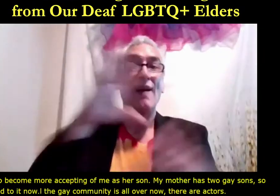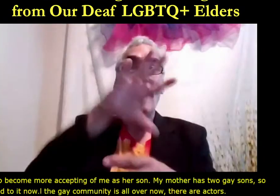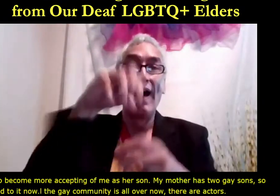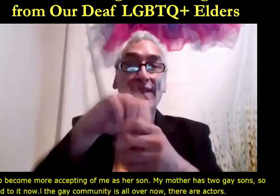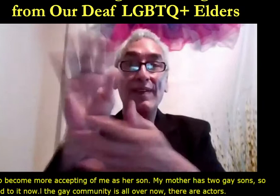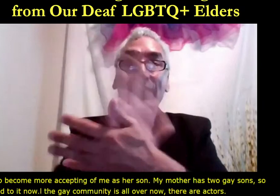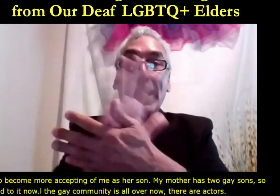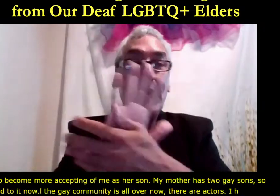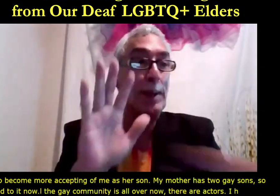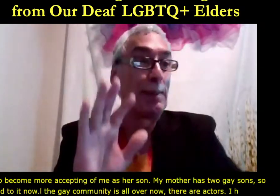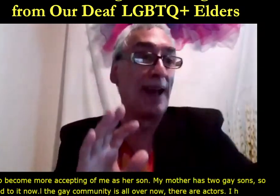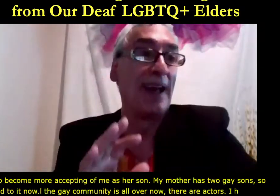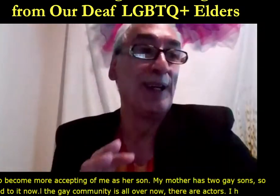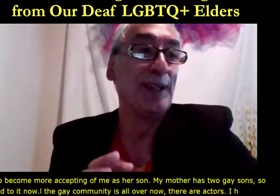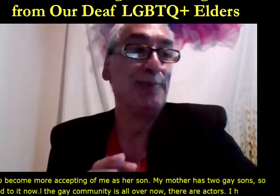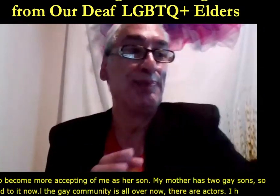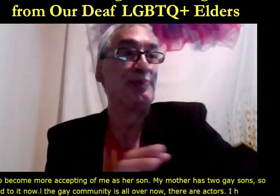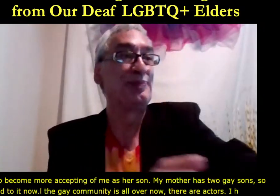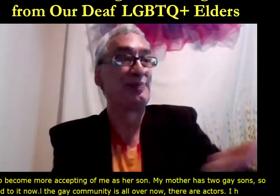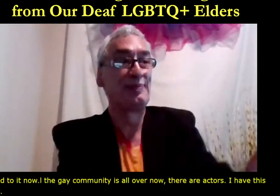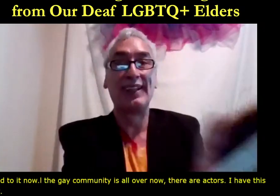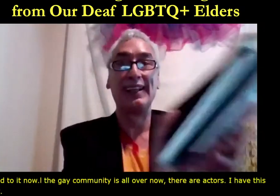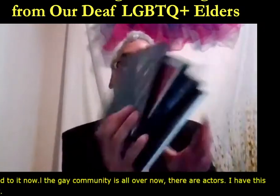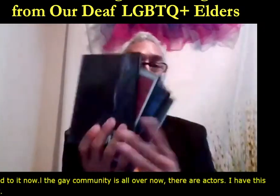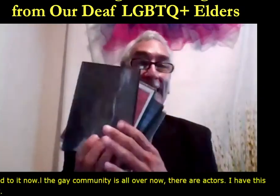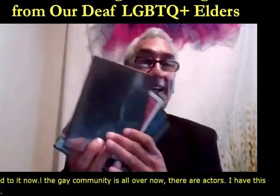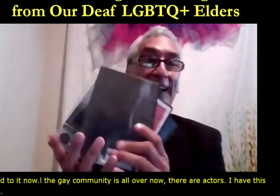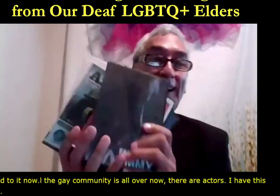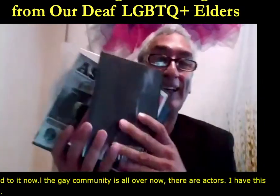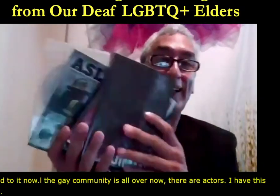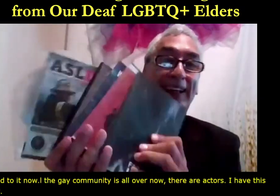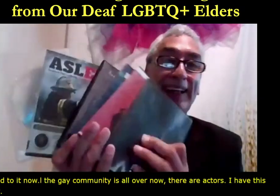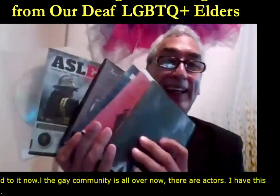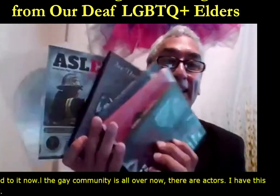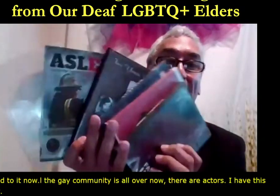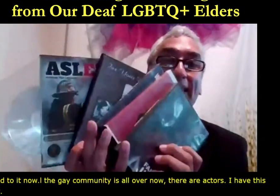we're involved in film now as you can see